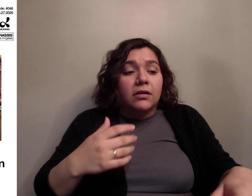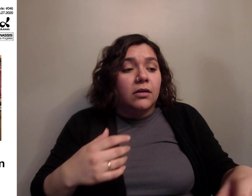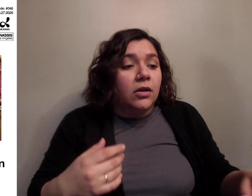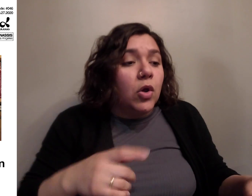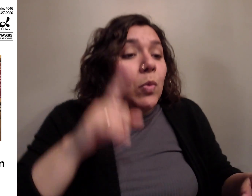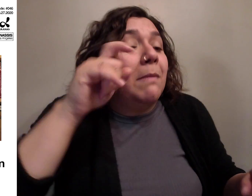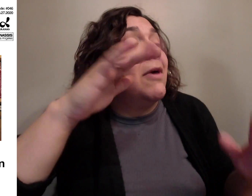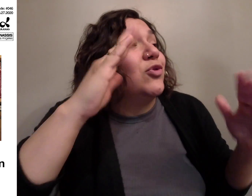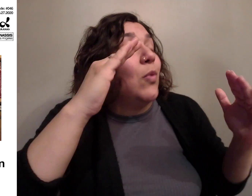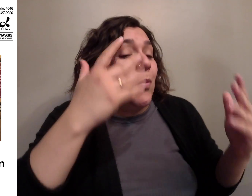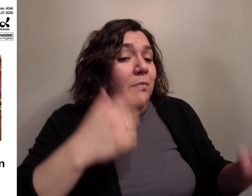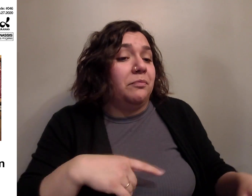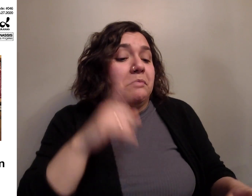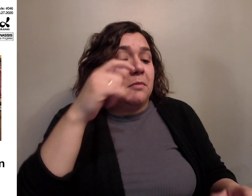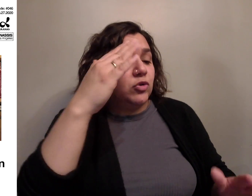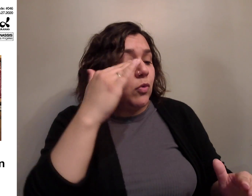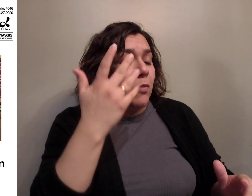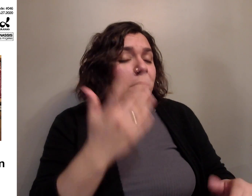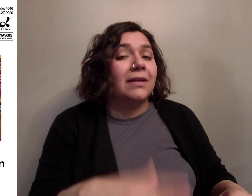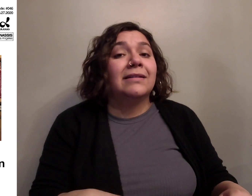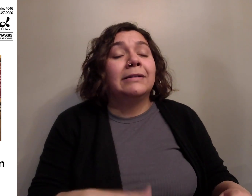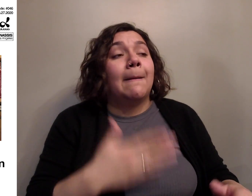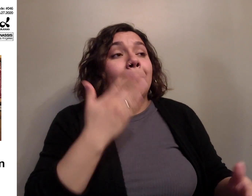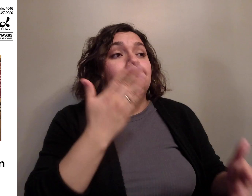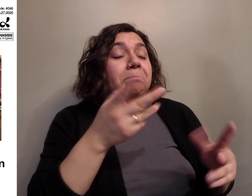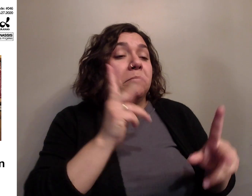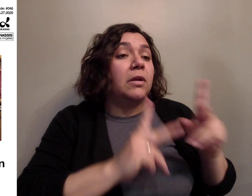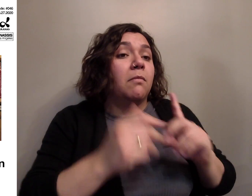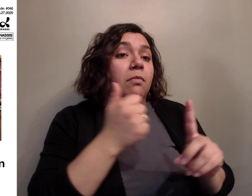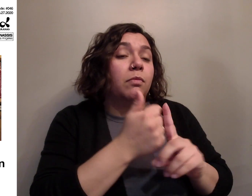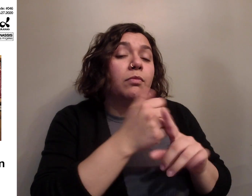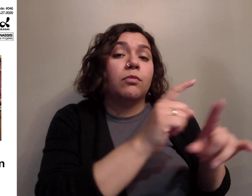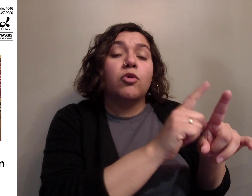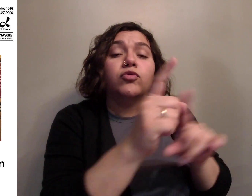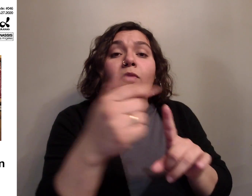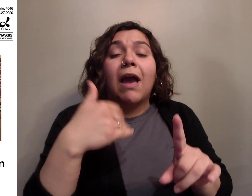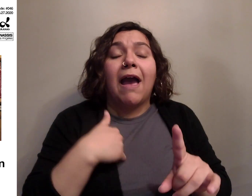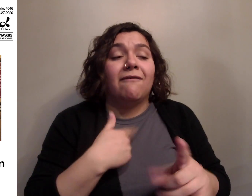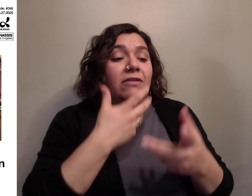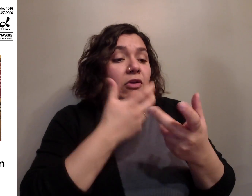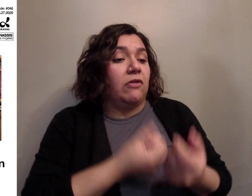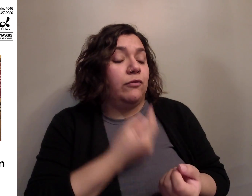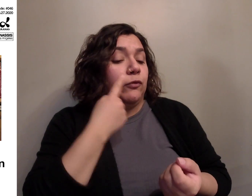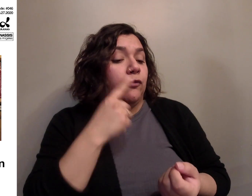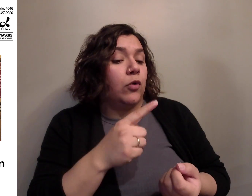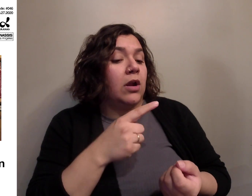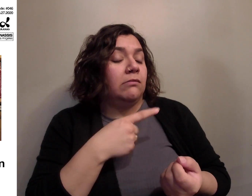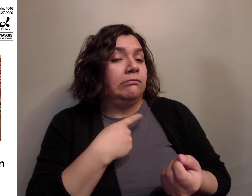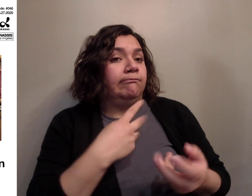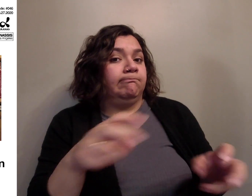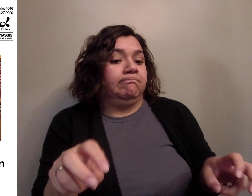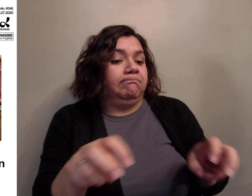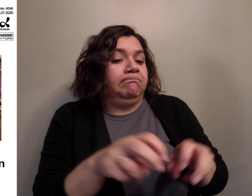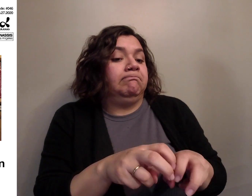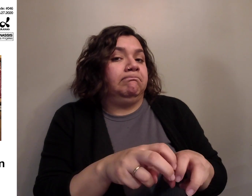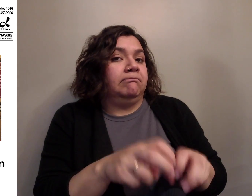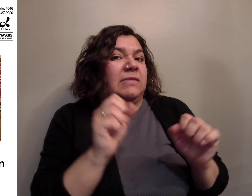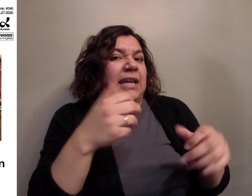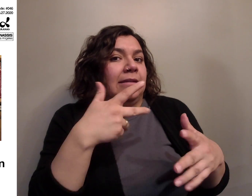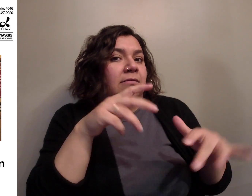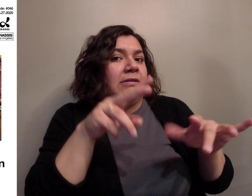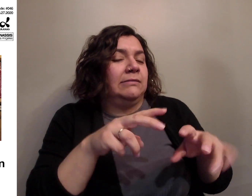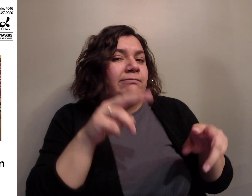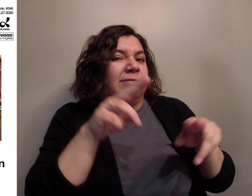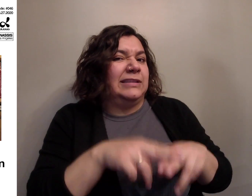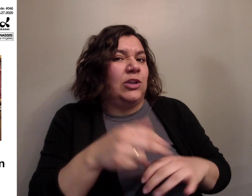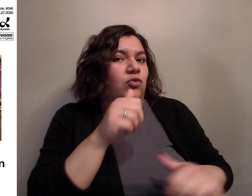many. We must hope that somehow people will also have the confidence of sitting